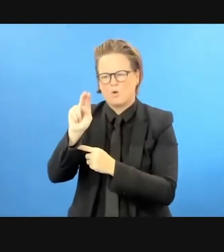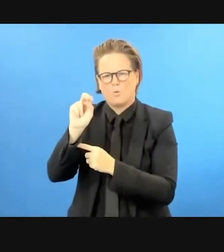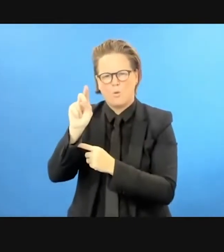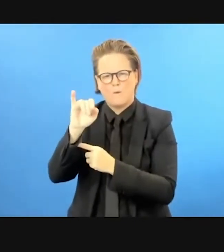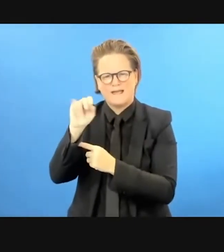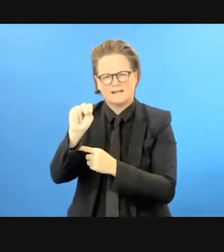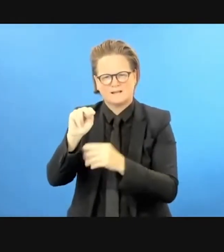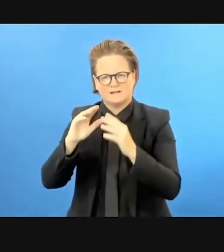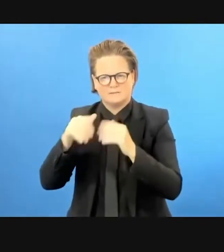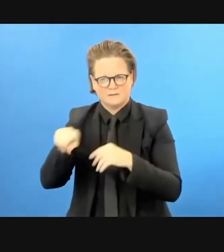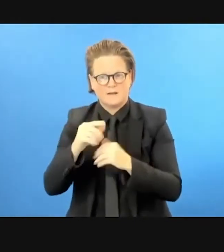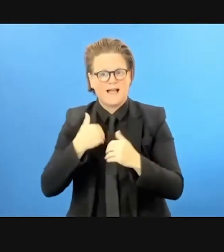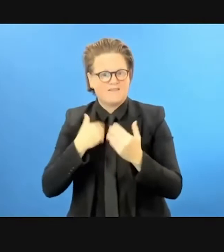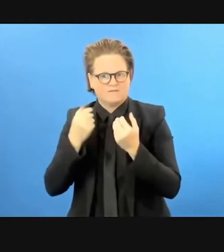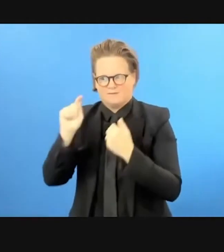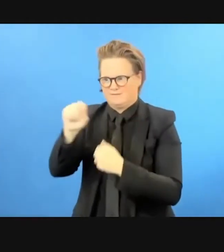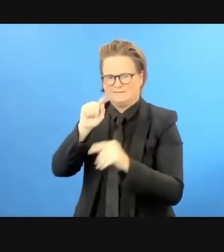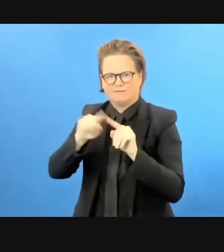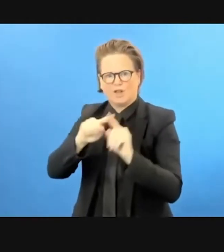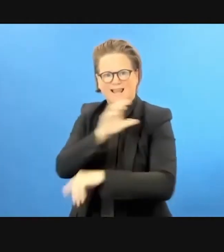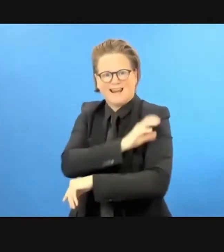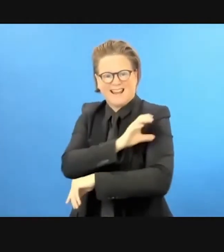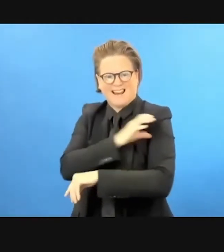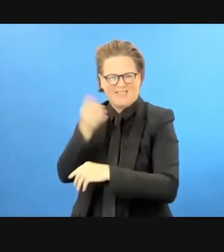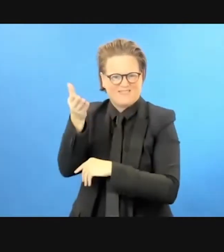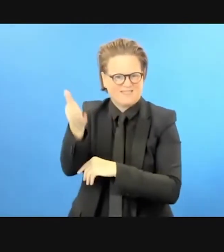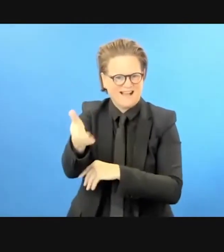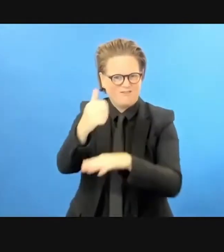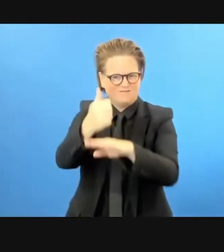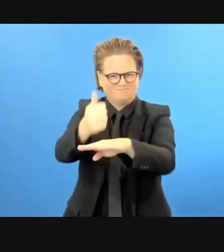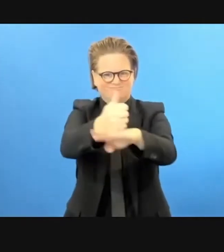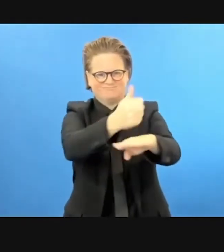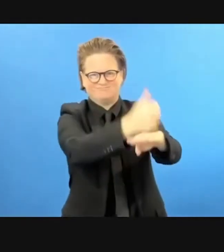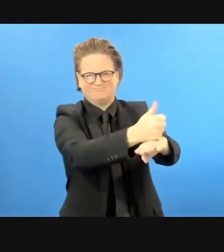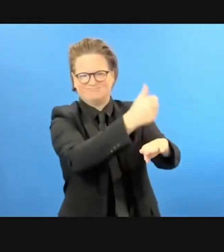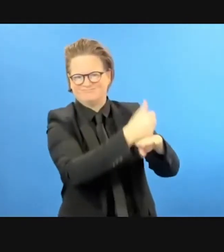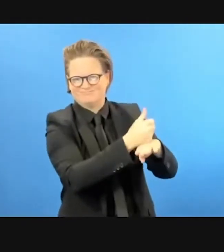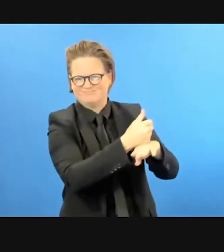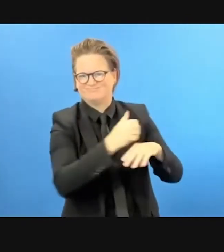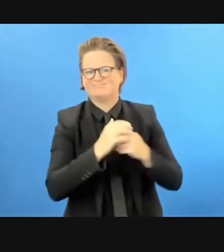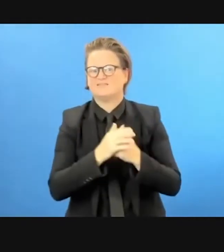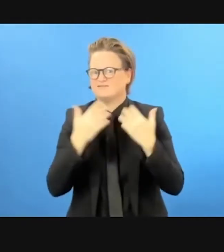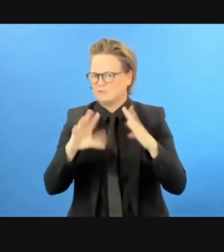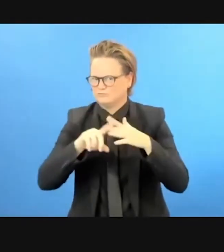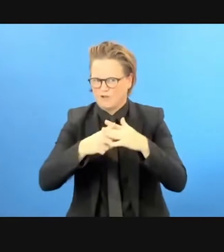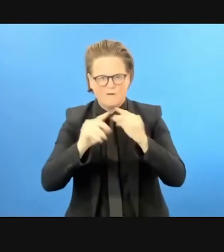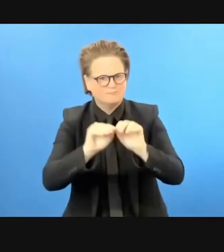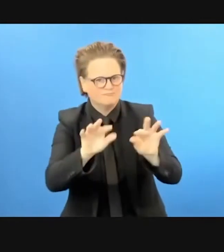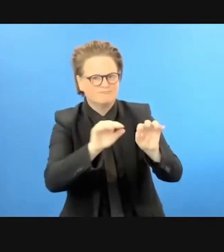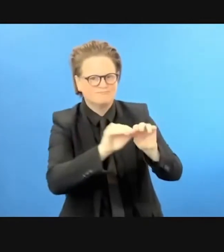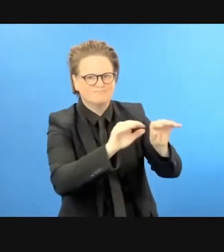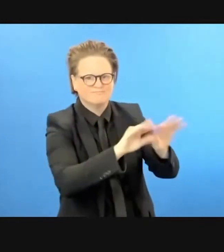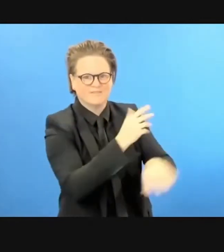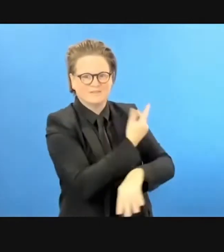access or they can expand their capacity to provide vaccine to the population in the